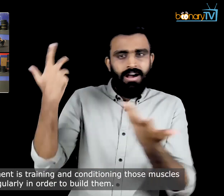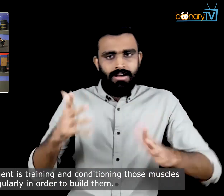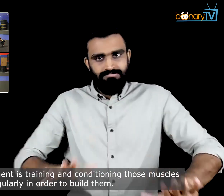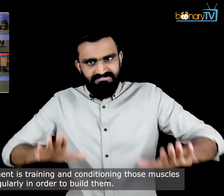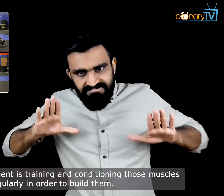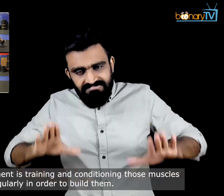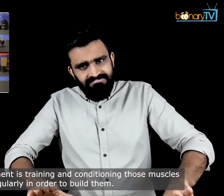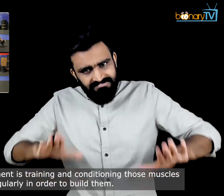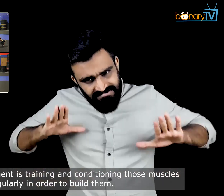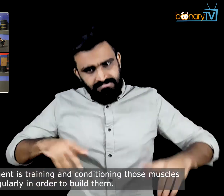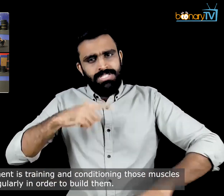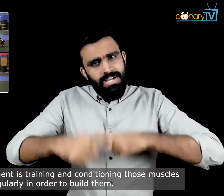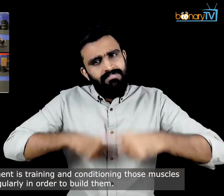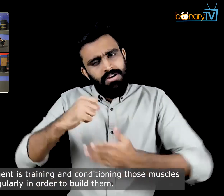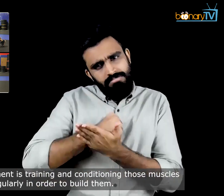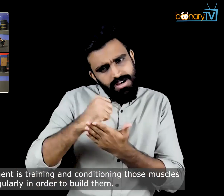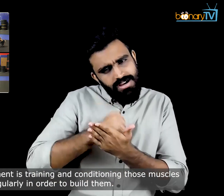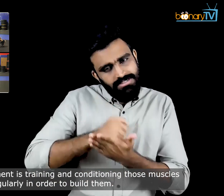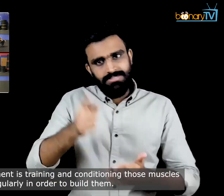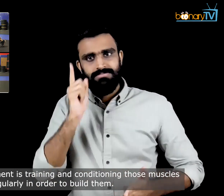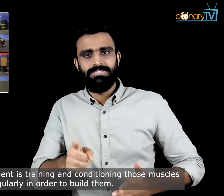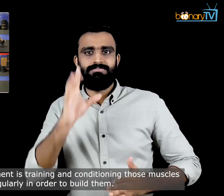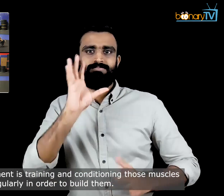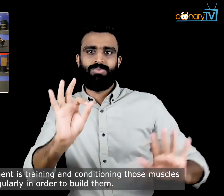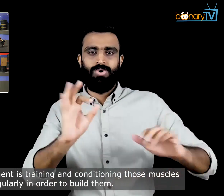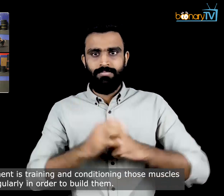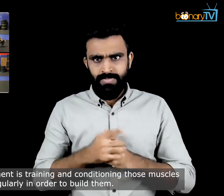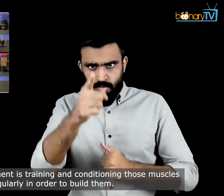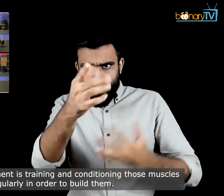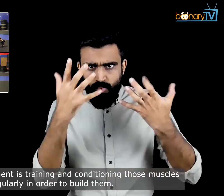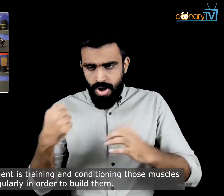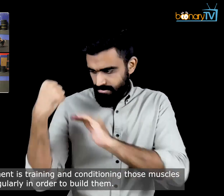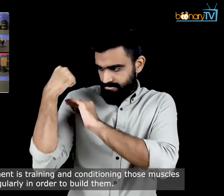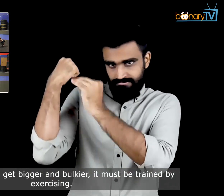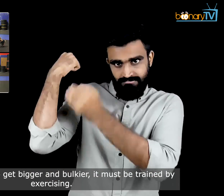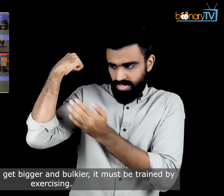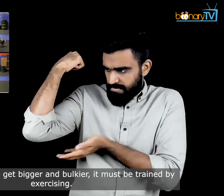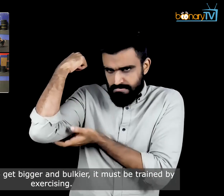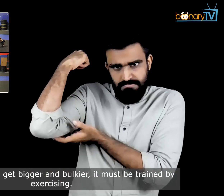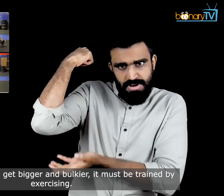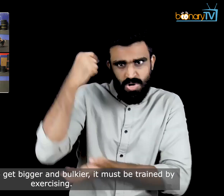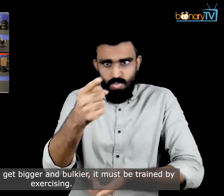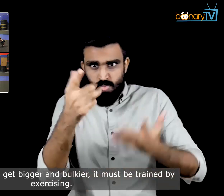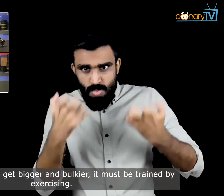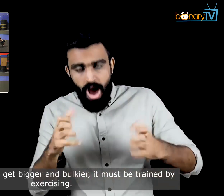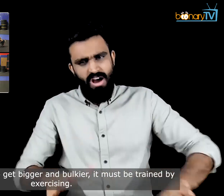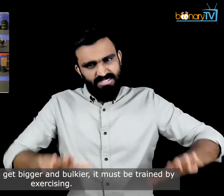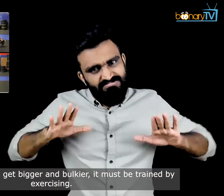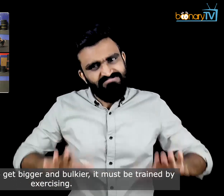training and conditioning those muscles regularly in order to build them for the muscles to get bigger and bulkier